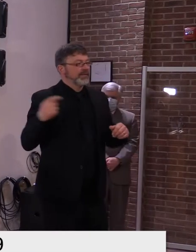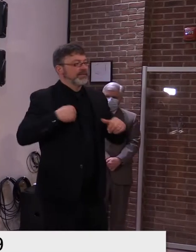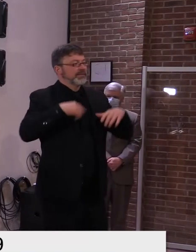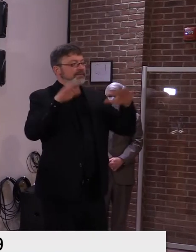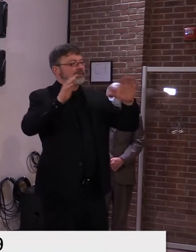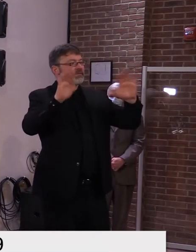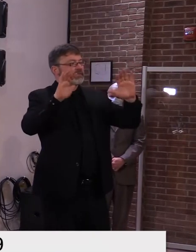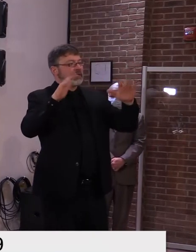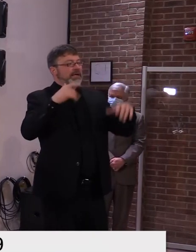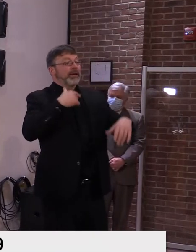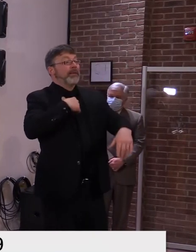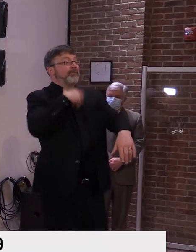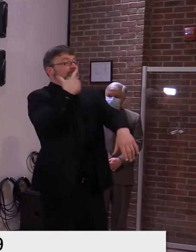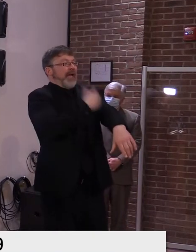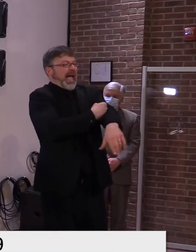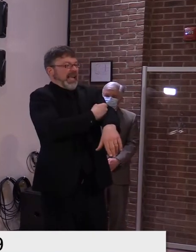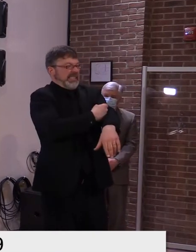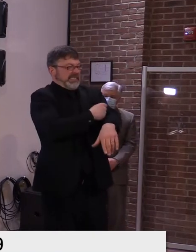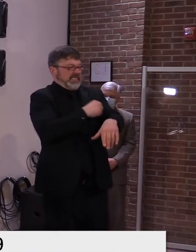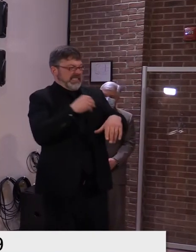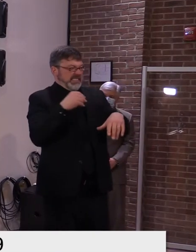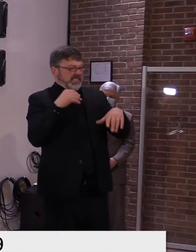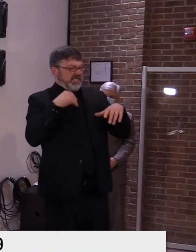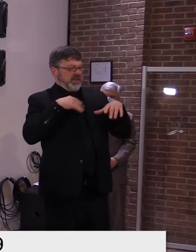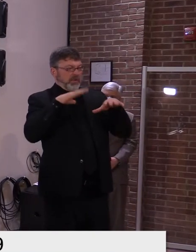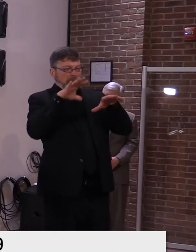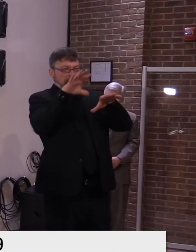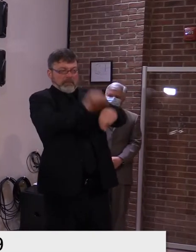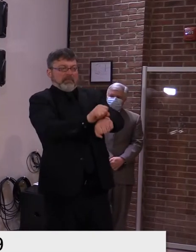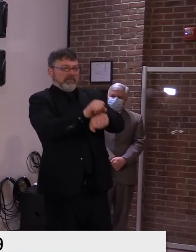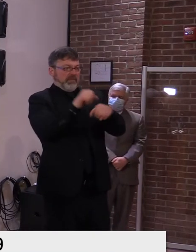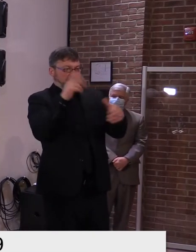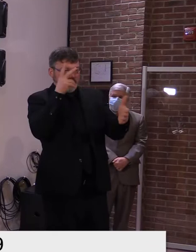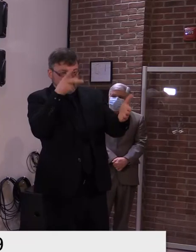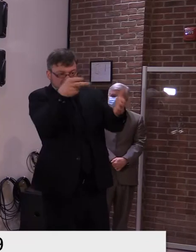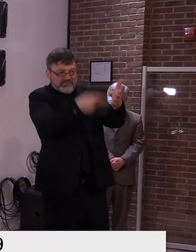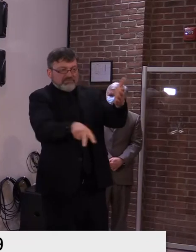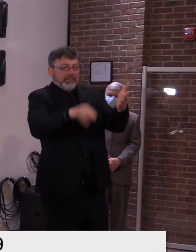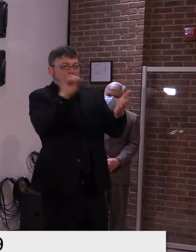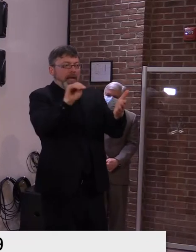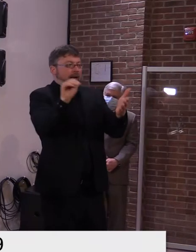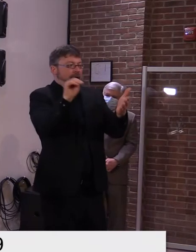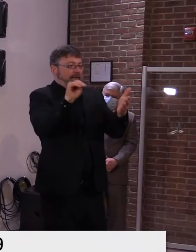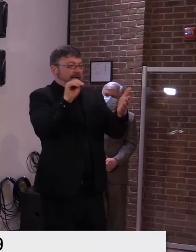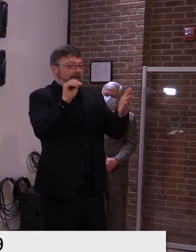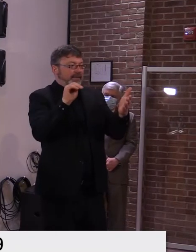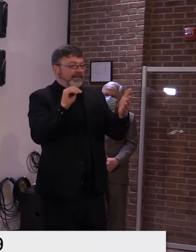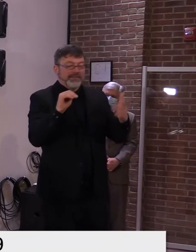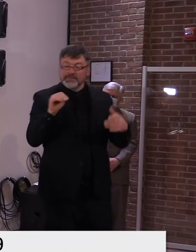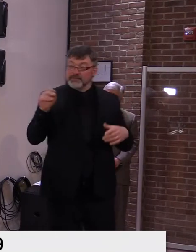Pretty happy about that. Yeah, I'm looking forward to it. You know, I'm looking forward to more mobility, more